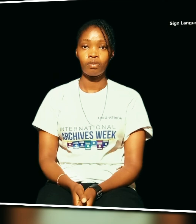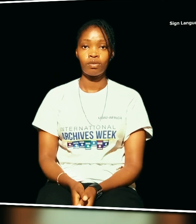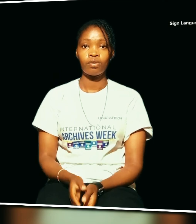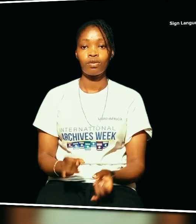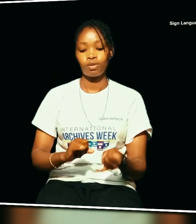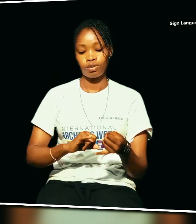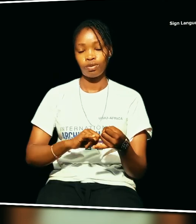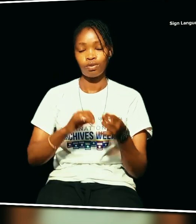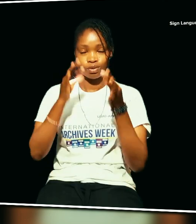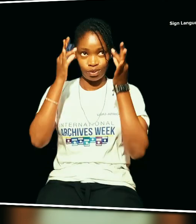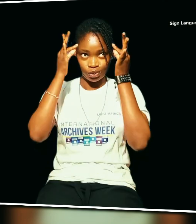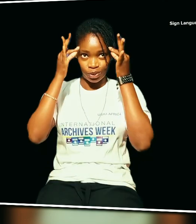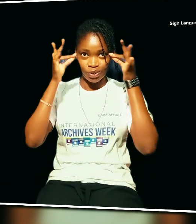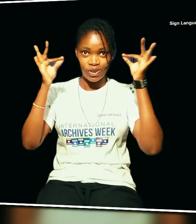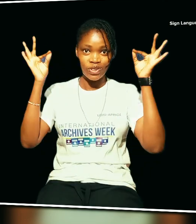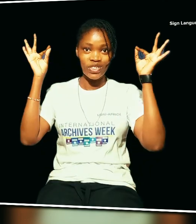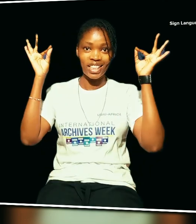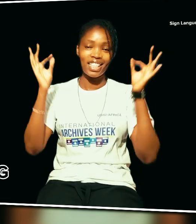Wedding.